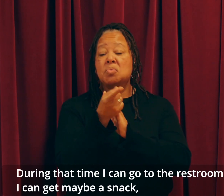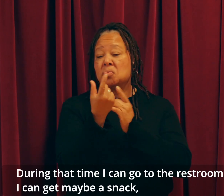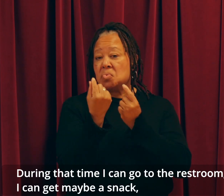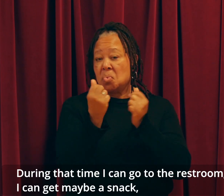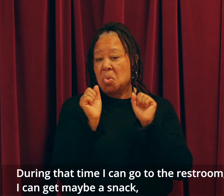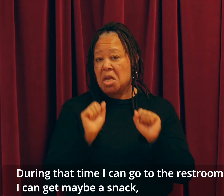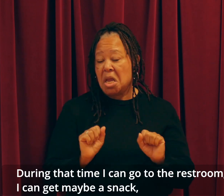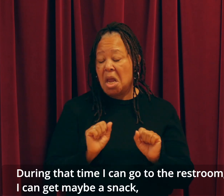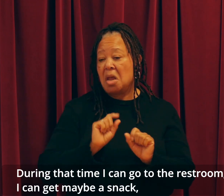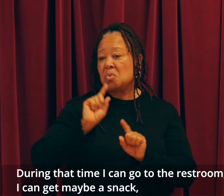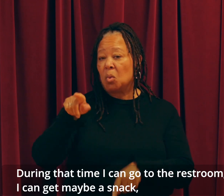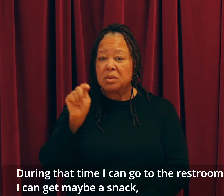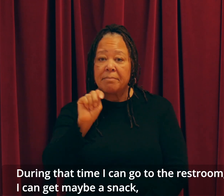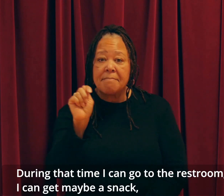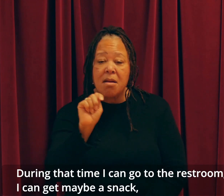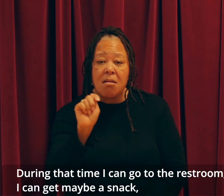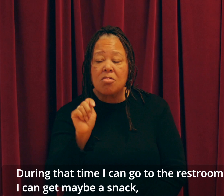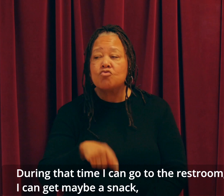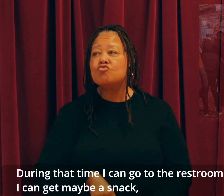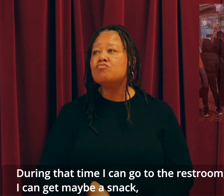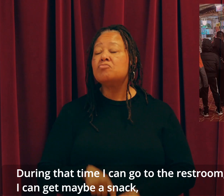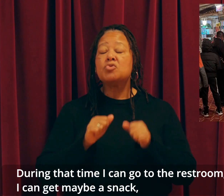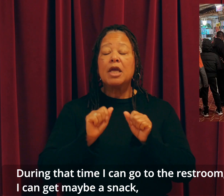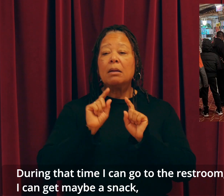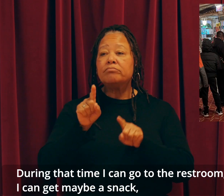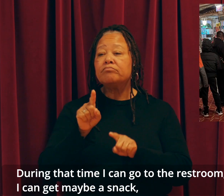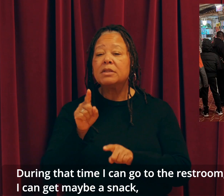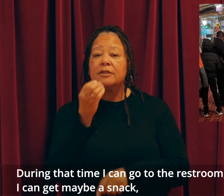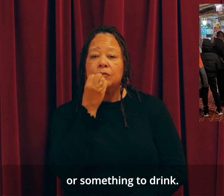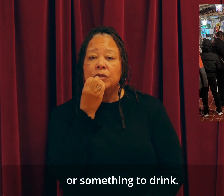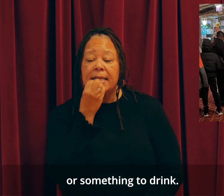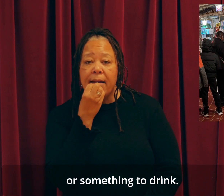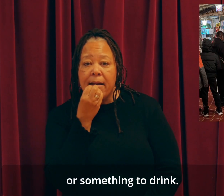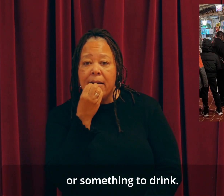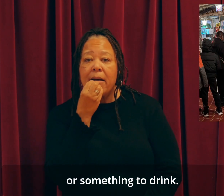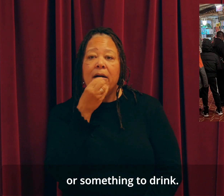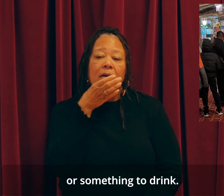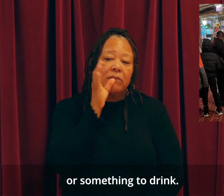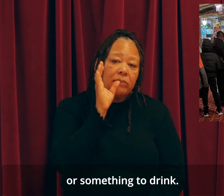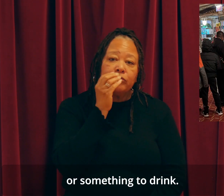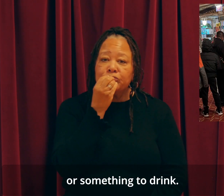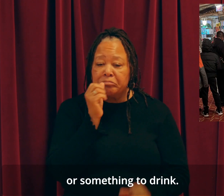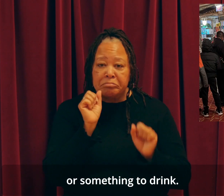During that time, I can go to the restroom, I can maybe get a snack or something to drink.